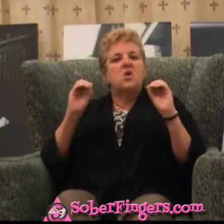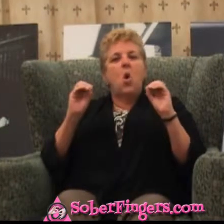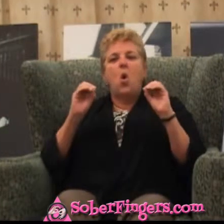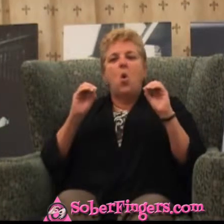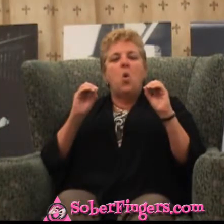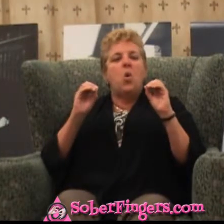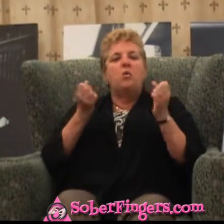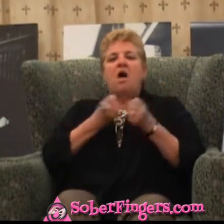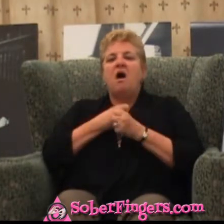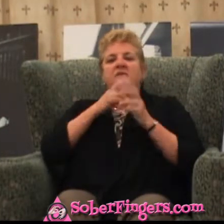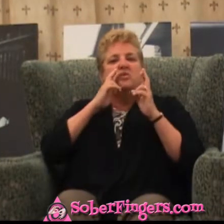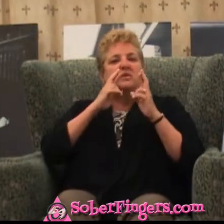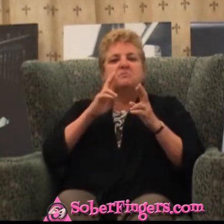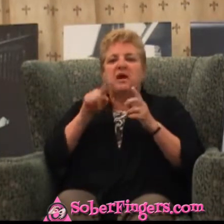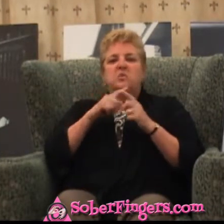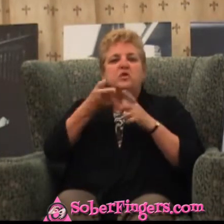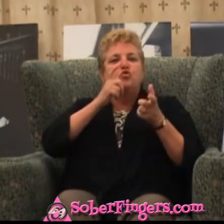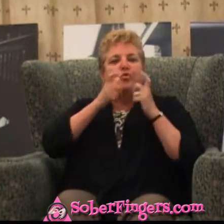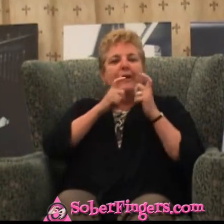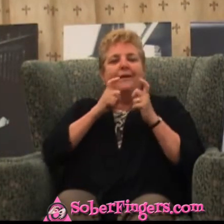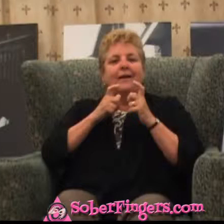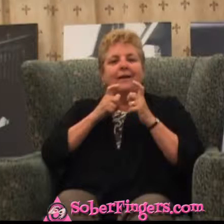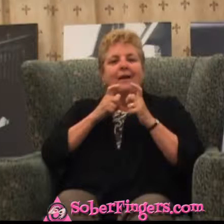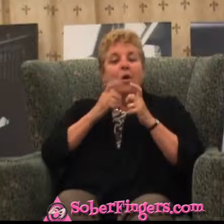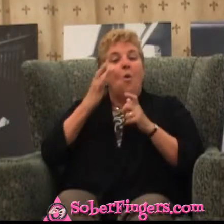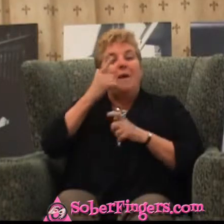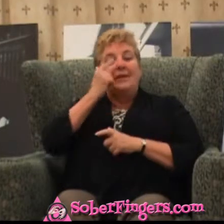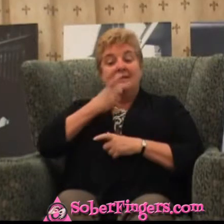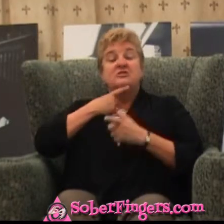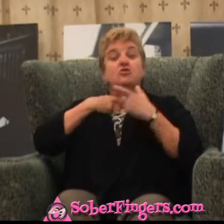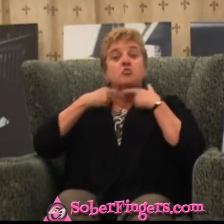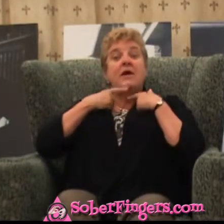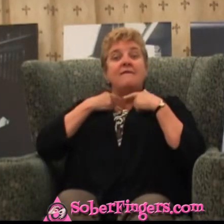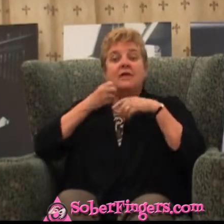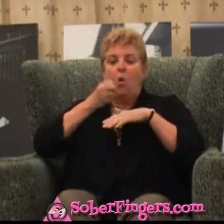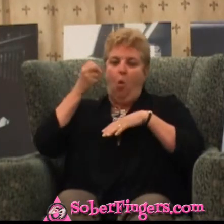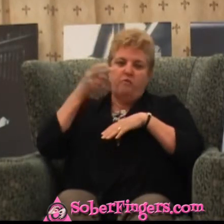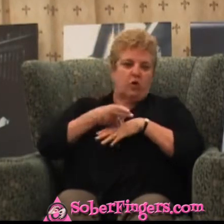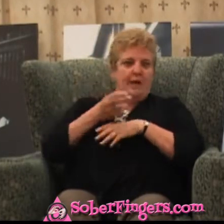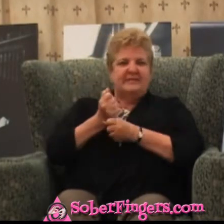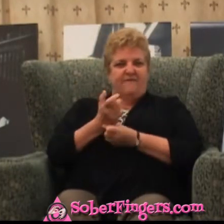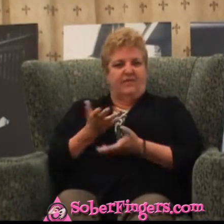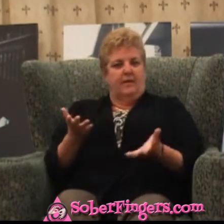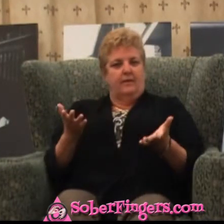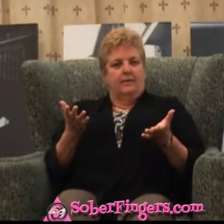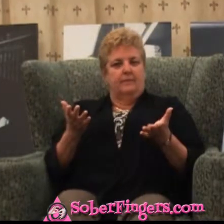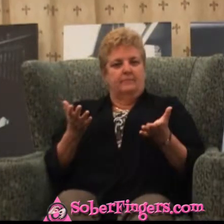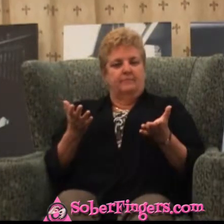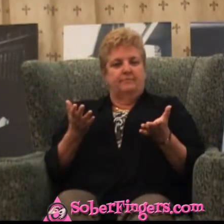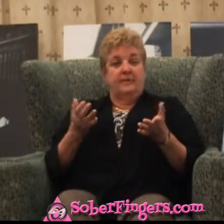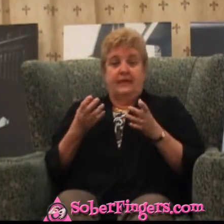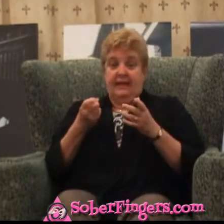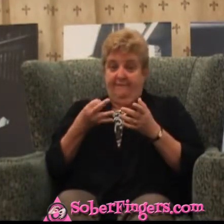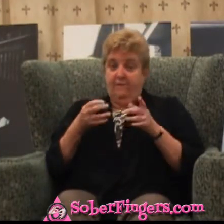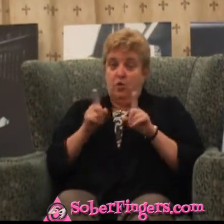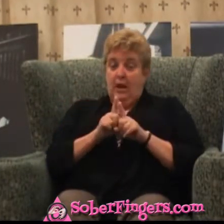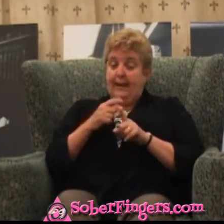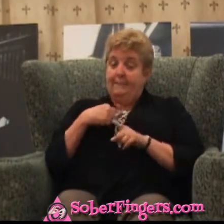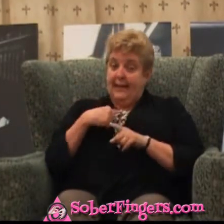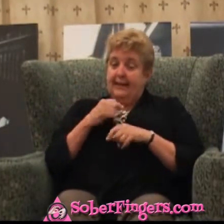alcoholic like me, because you see, the craving overcomes anything if you be a drunk like me. But that's